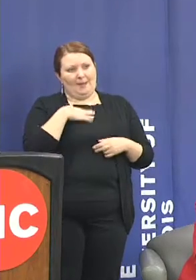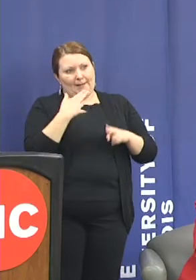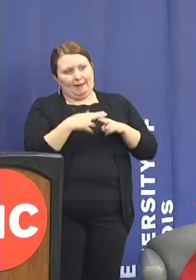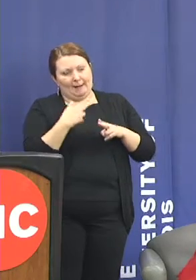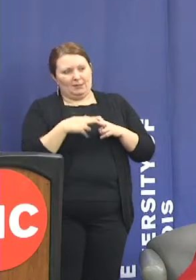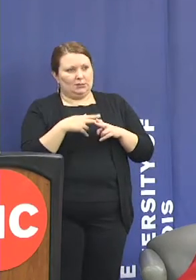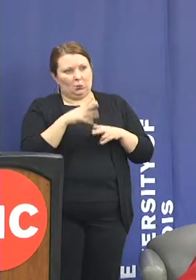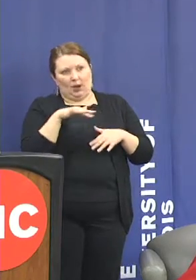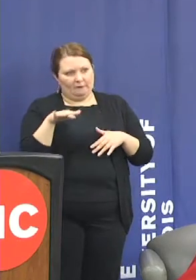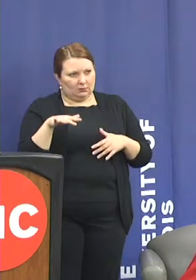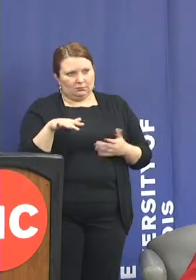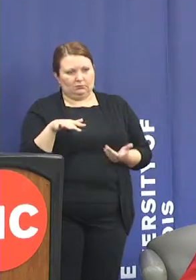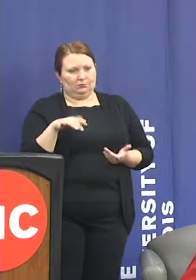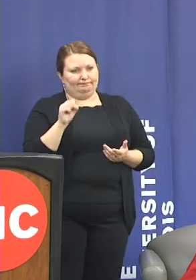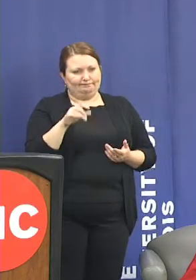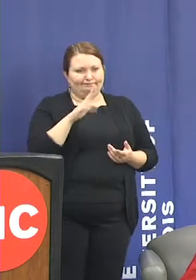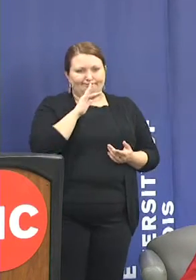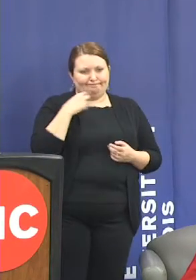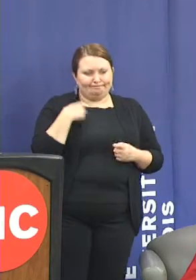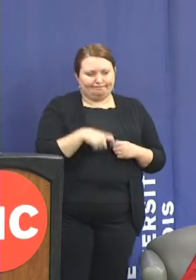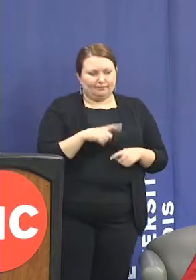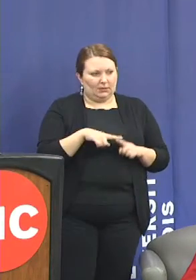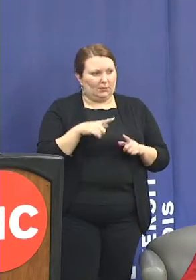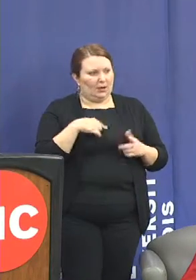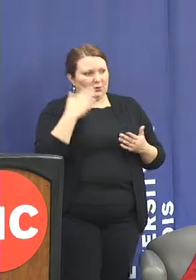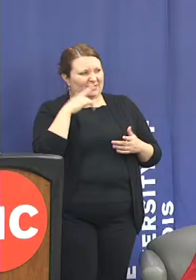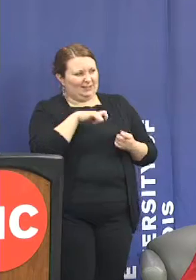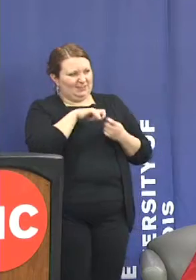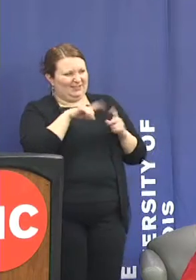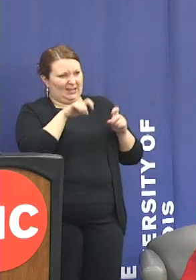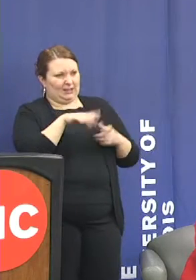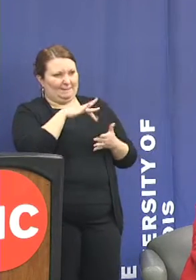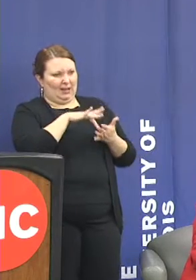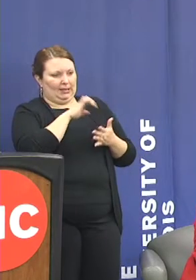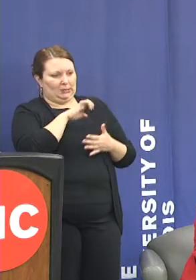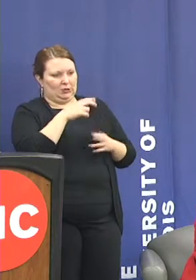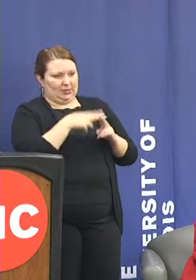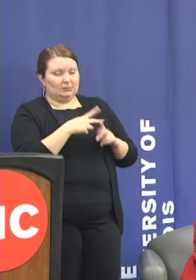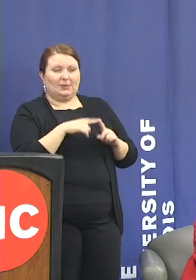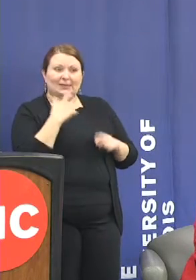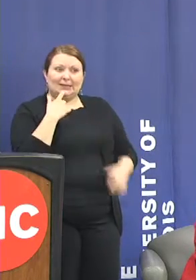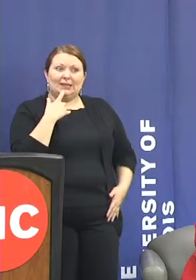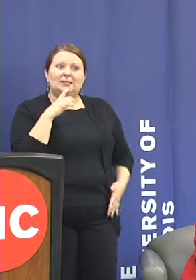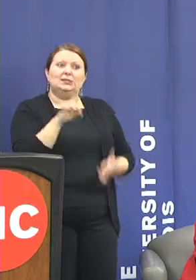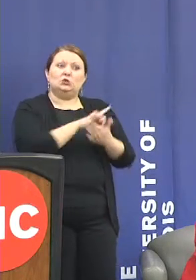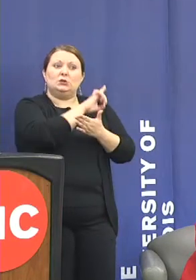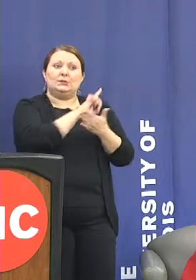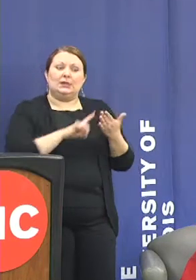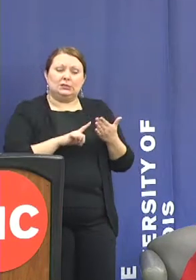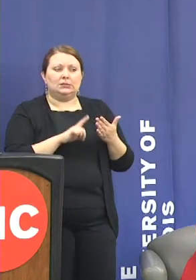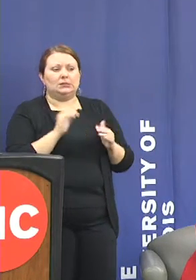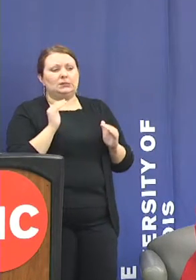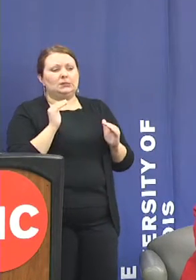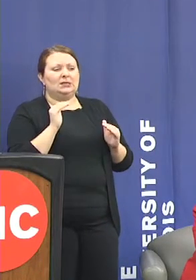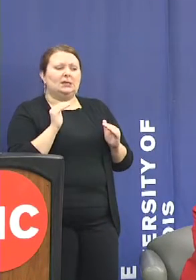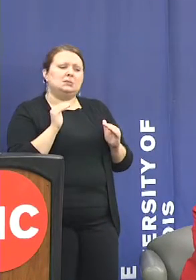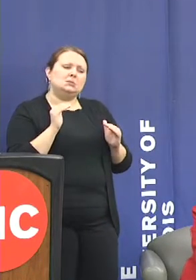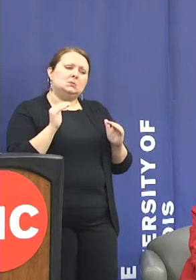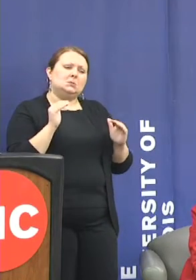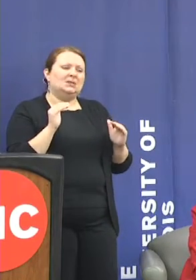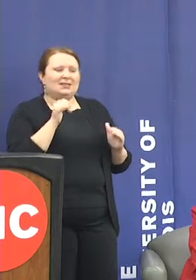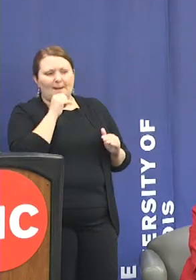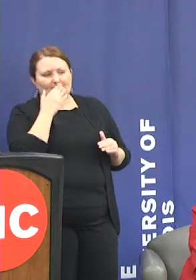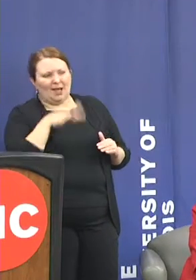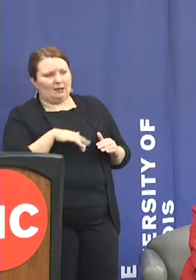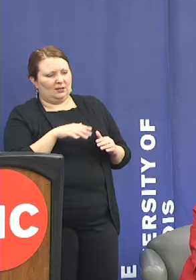whatever, or maybe, I don't know if they specifically tested Middle Eastern names, but they said that the discrimination wasn't as much at stage one where they would hang